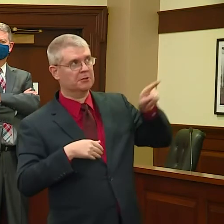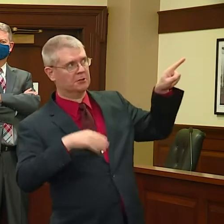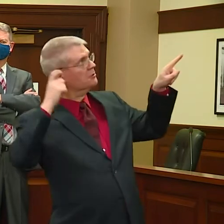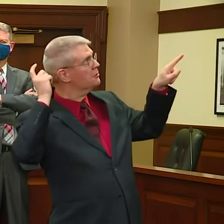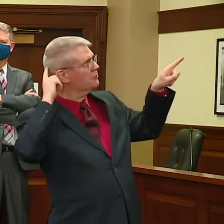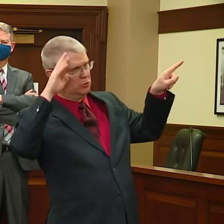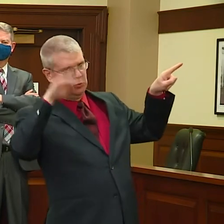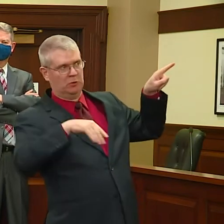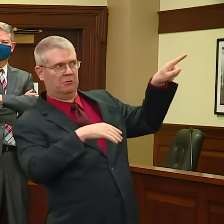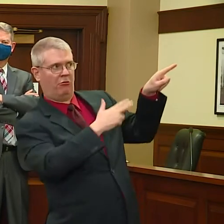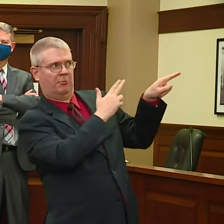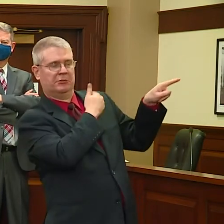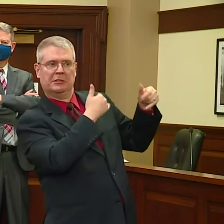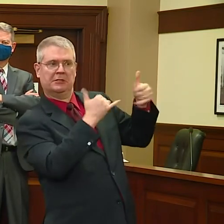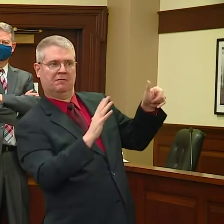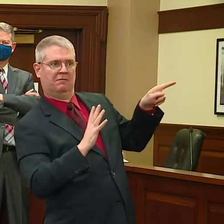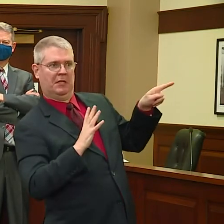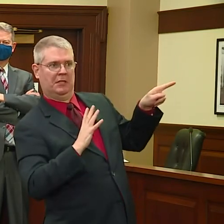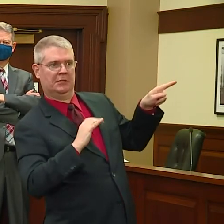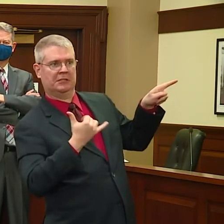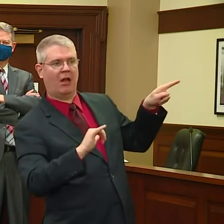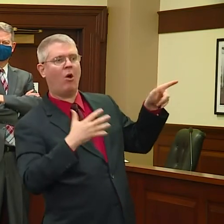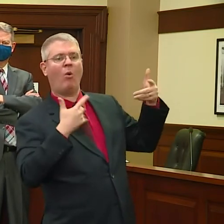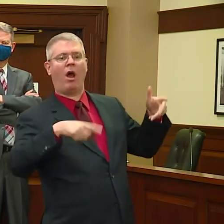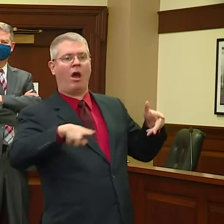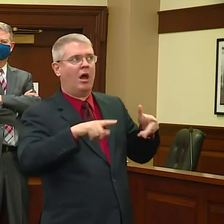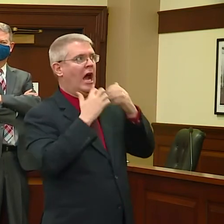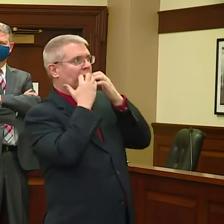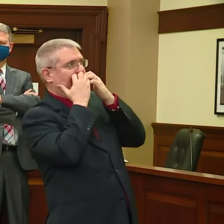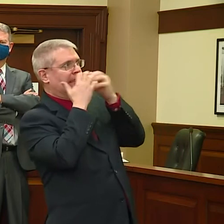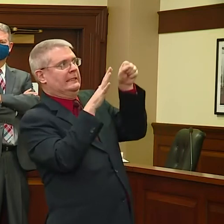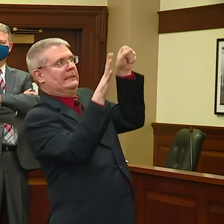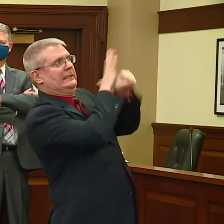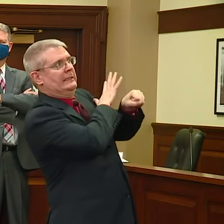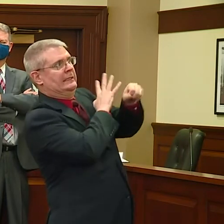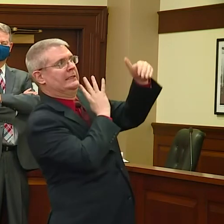Bannock County, and surrounding communities, I see the link between health and